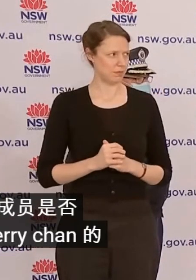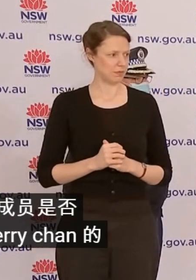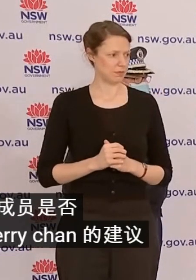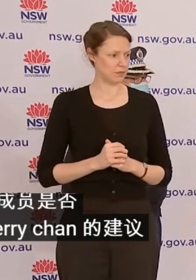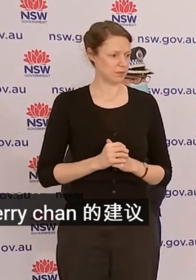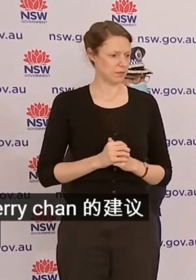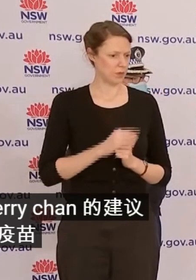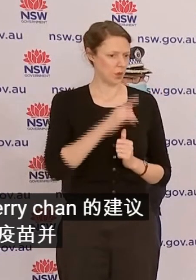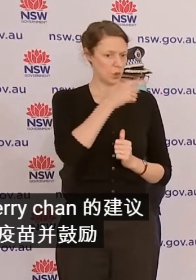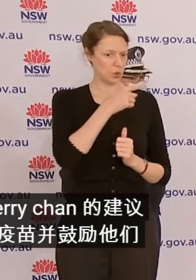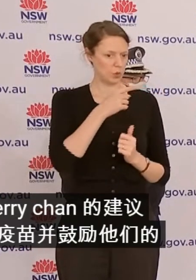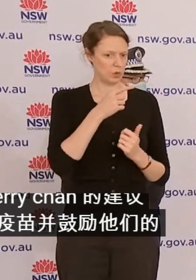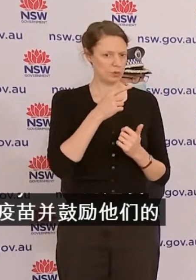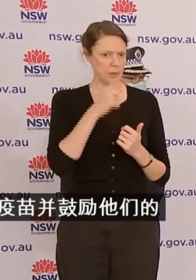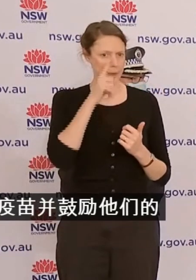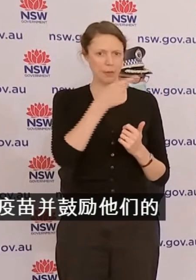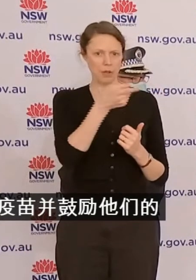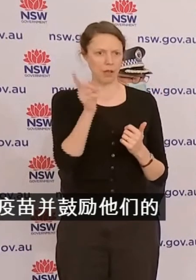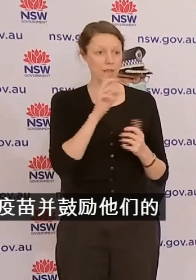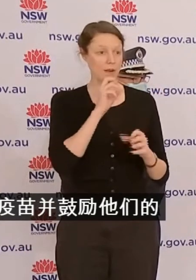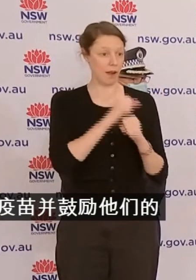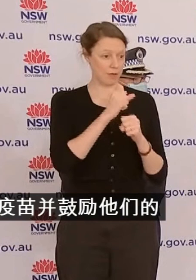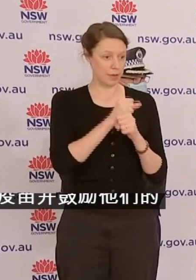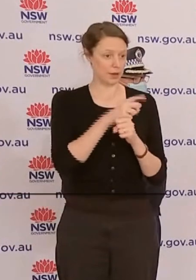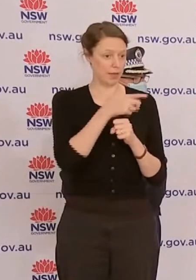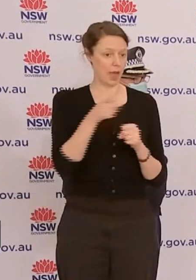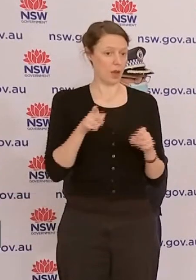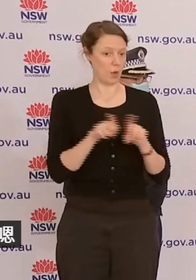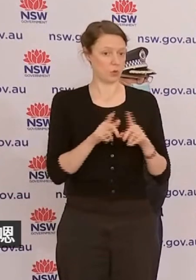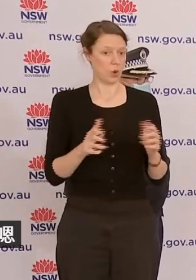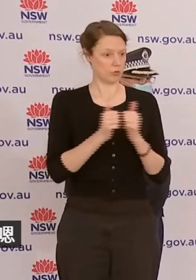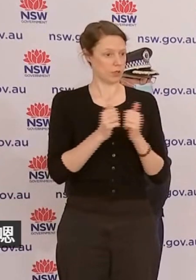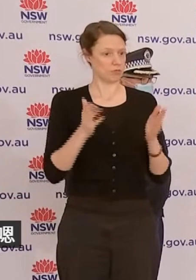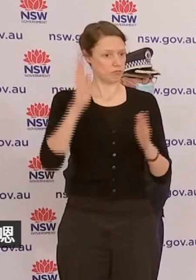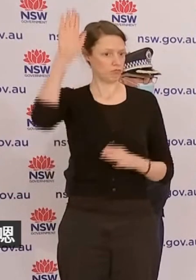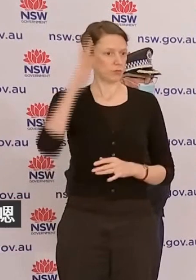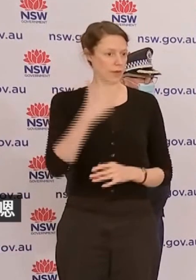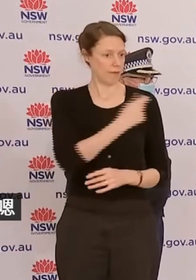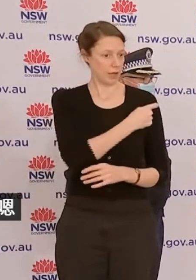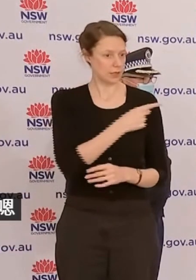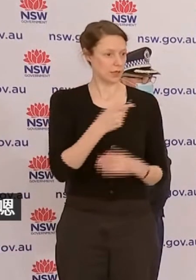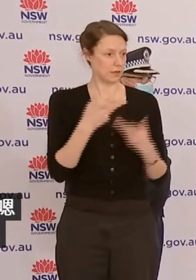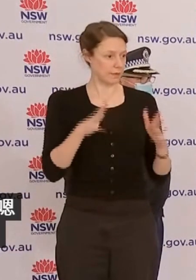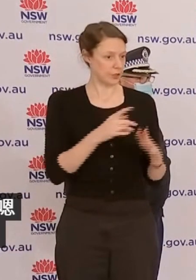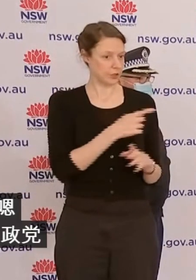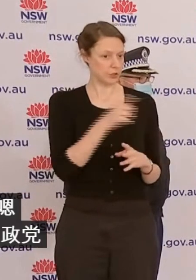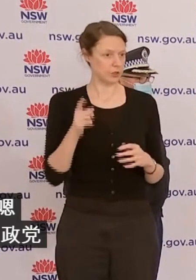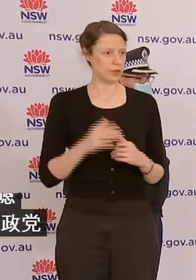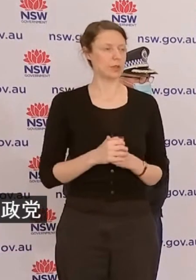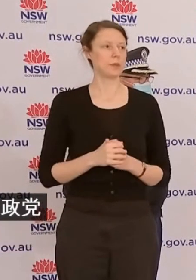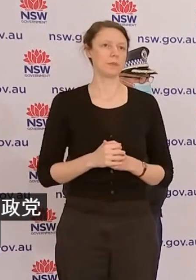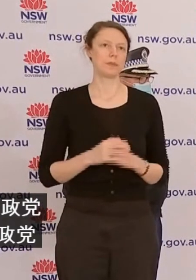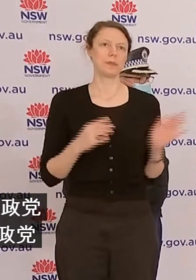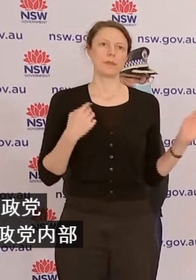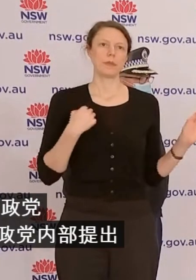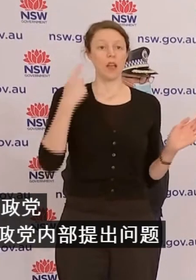advice and go out and get vaccinated and encourage their community to? Look, I think that one of the beauties of political parties is that